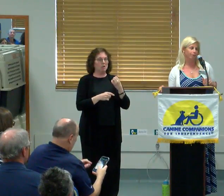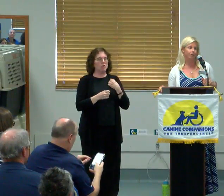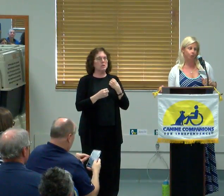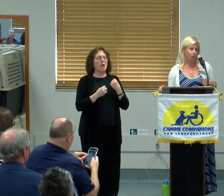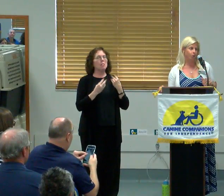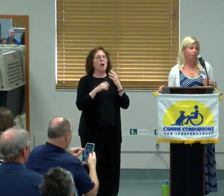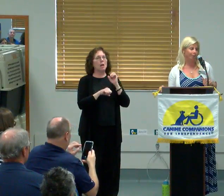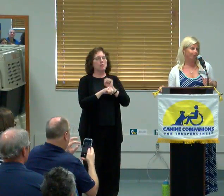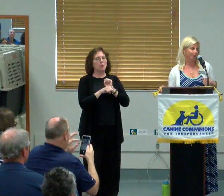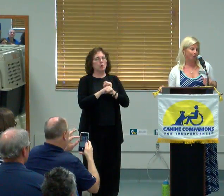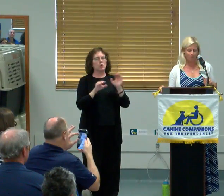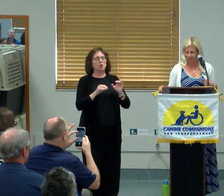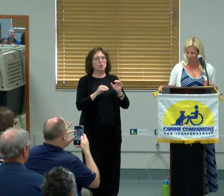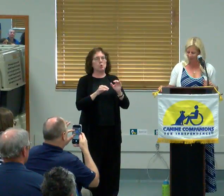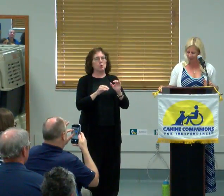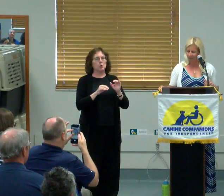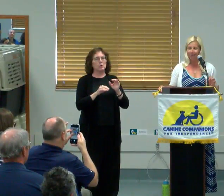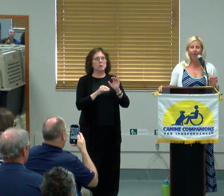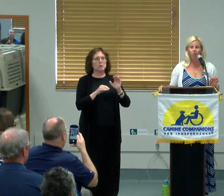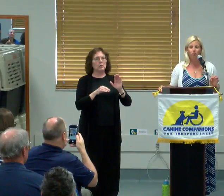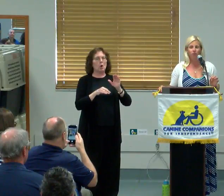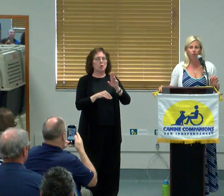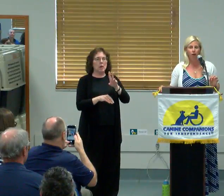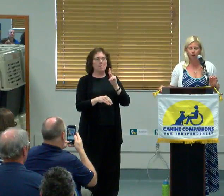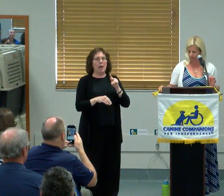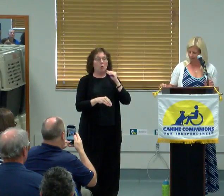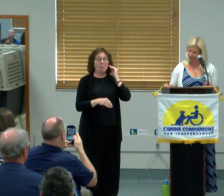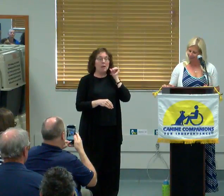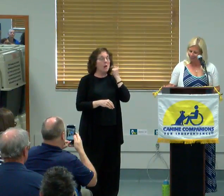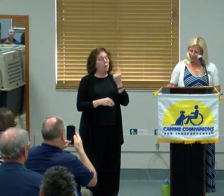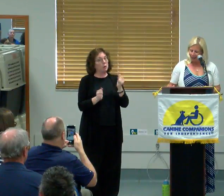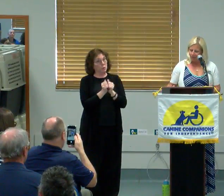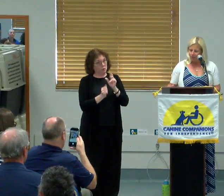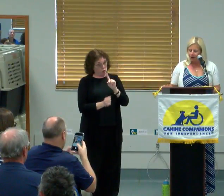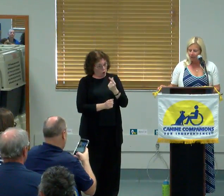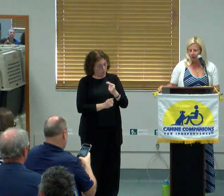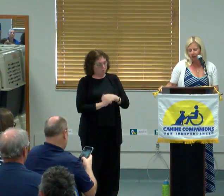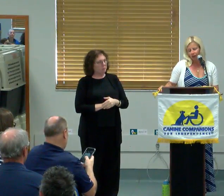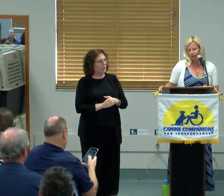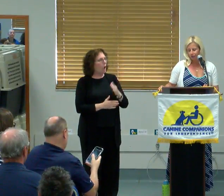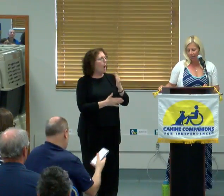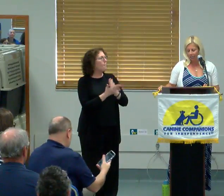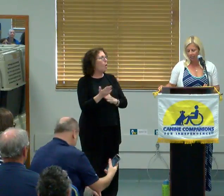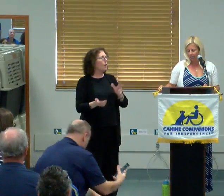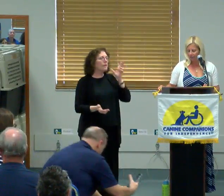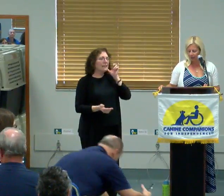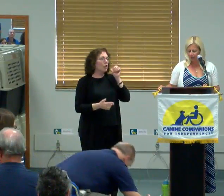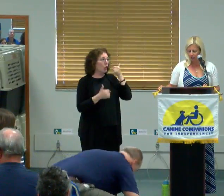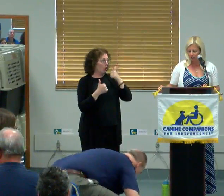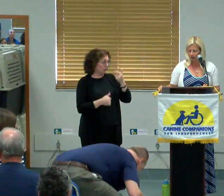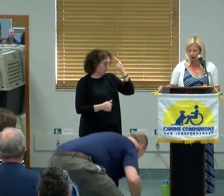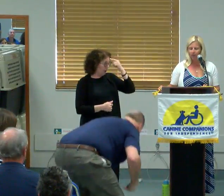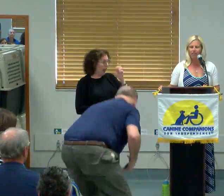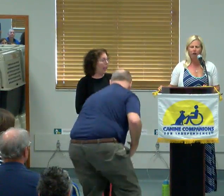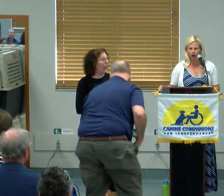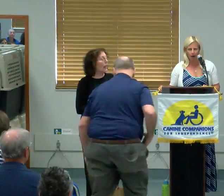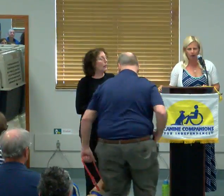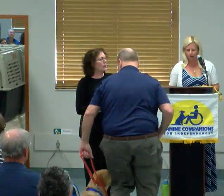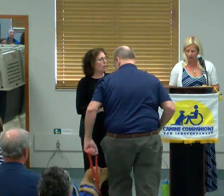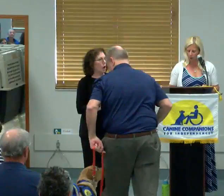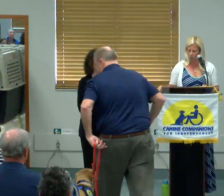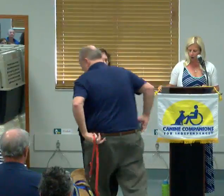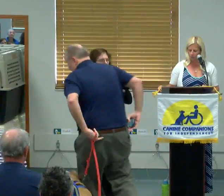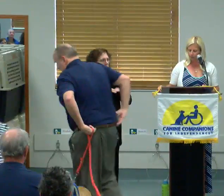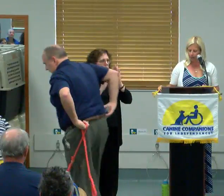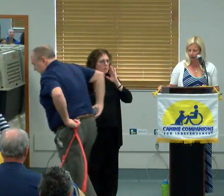of work to do when she goes home, not just with her dog. Part of hearing loss for Ellen has meant that she's always